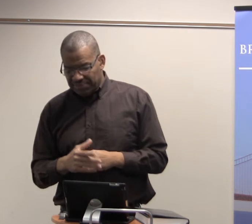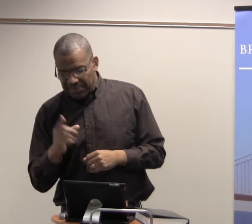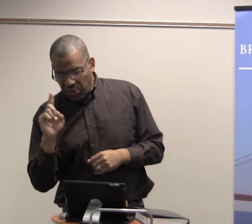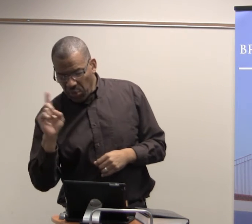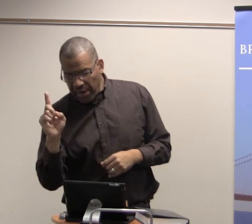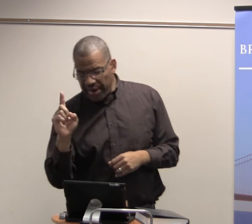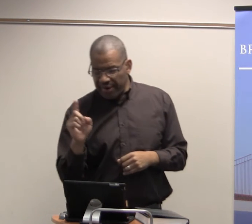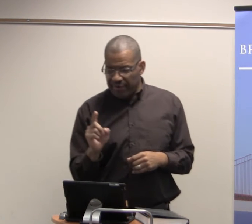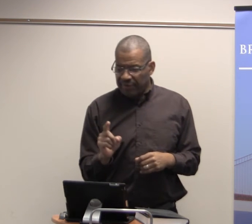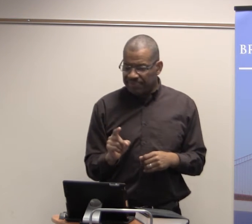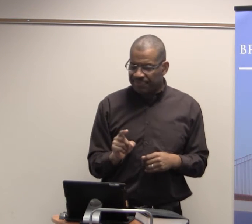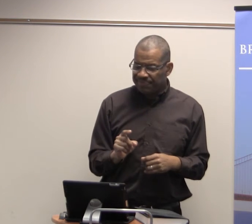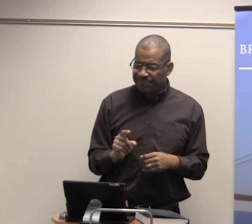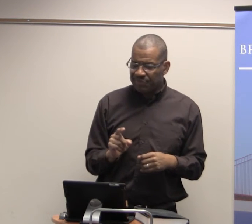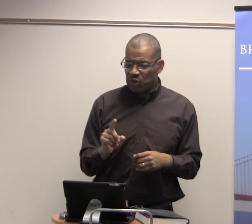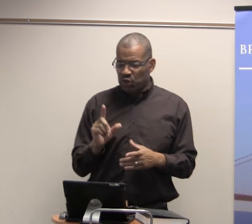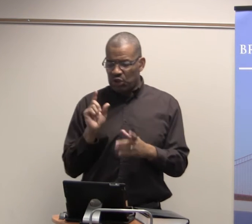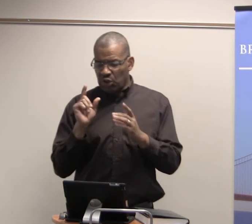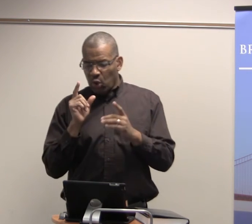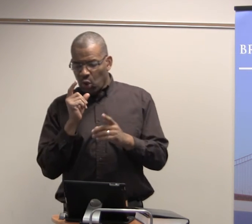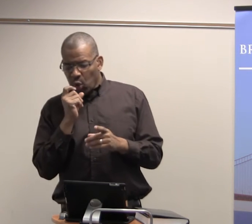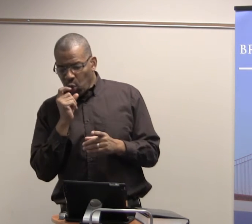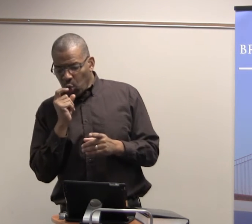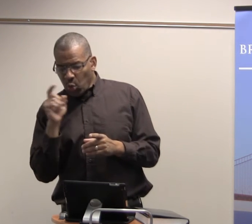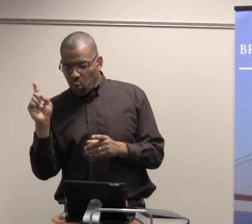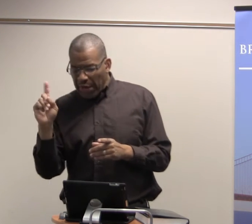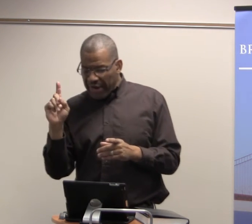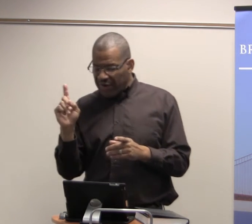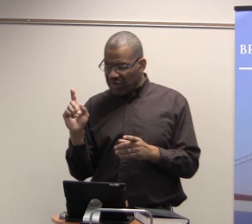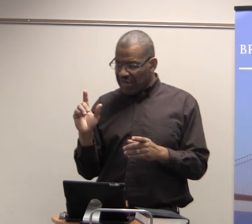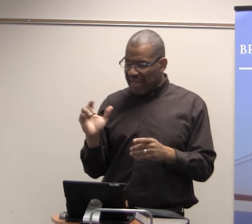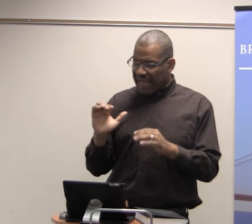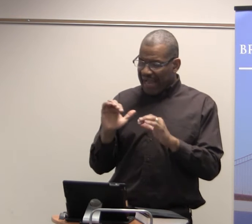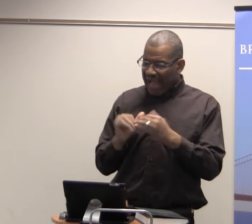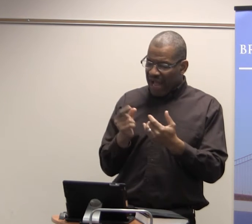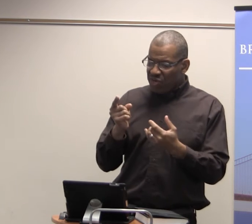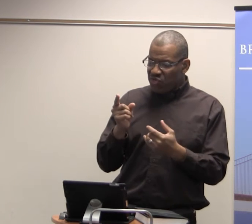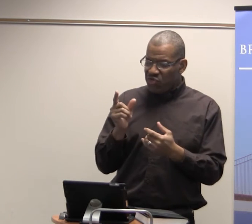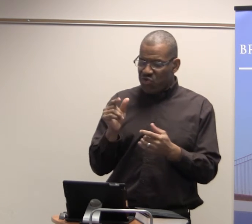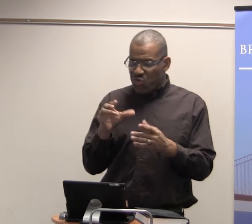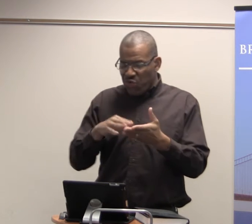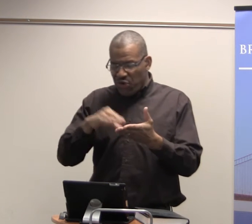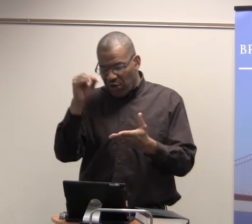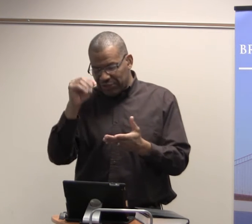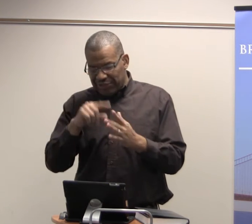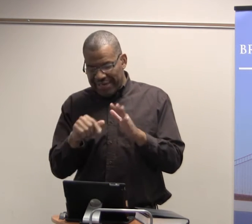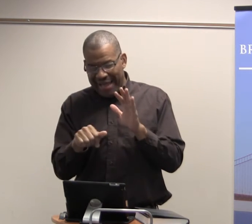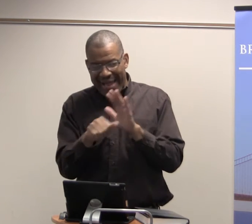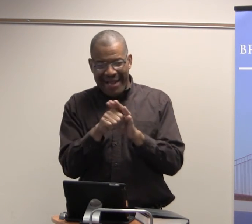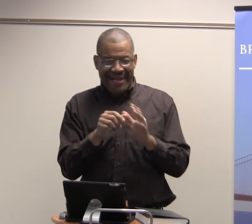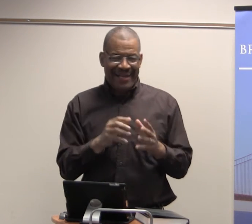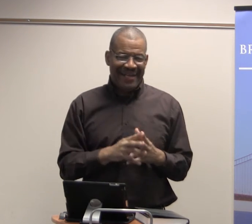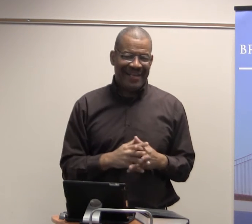The where, who, where, and how you learn to hide.